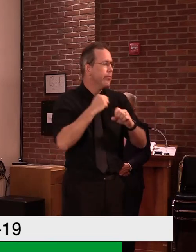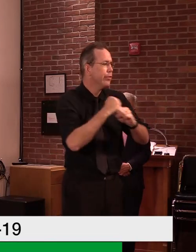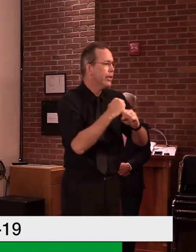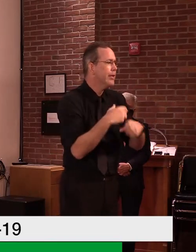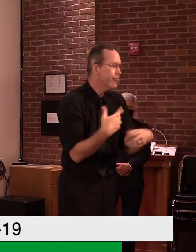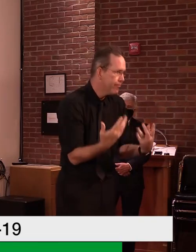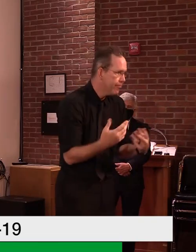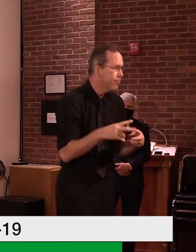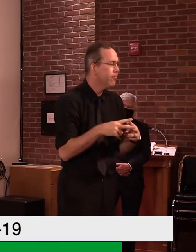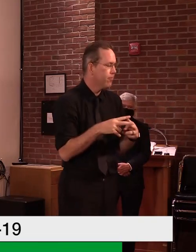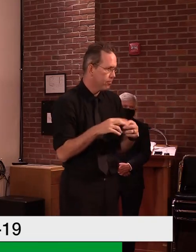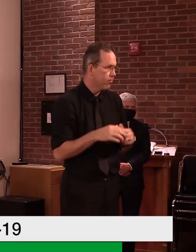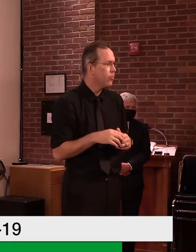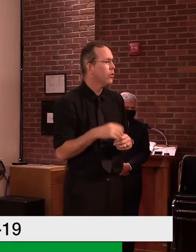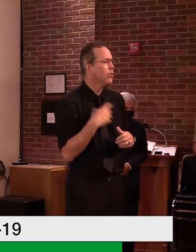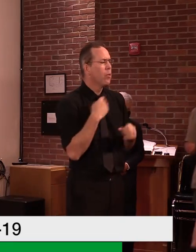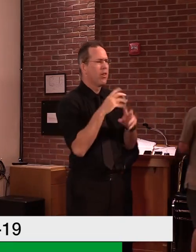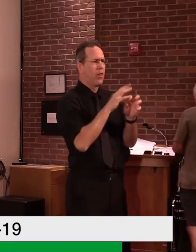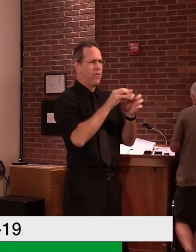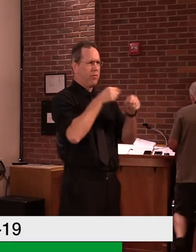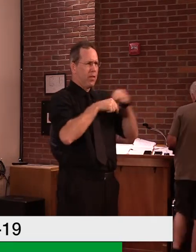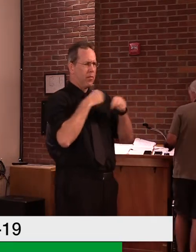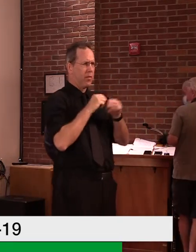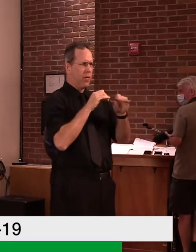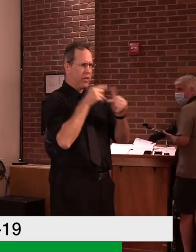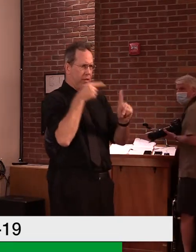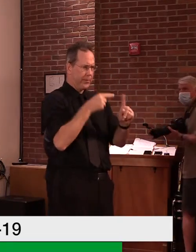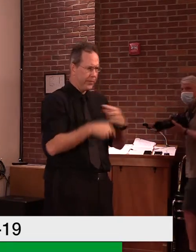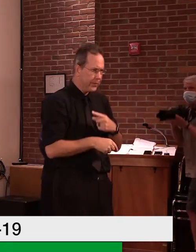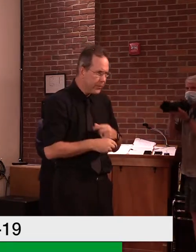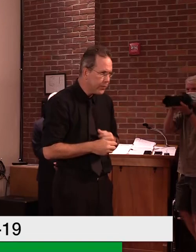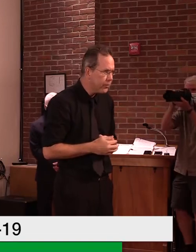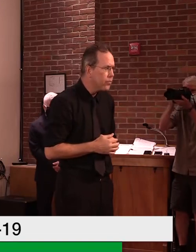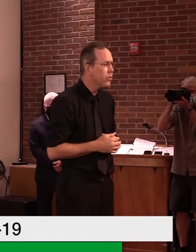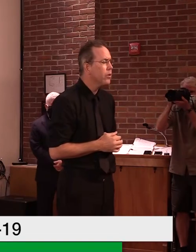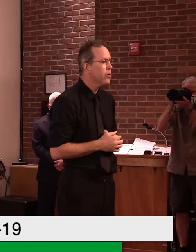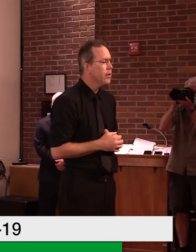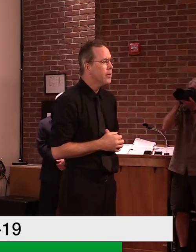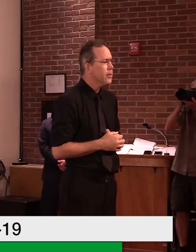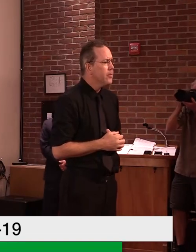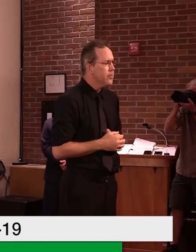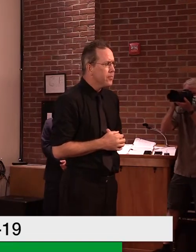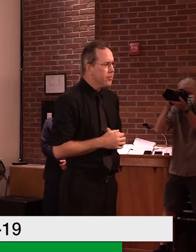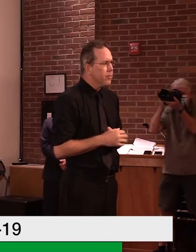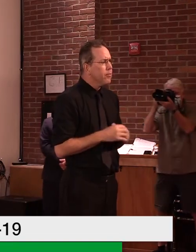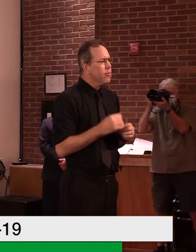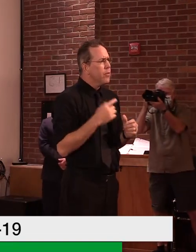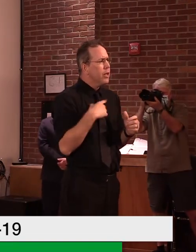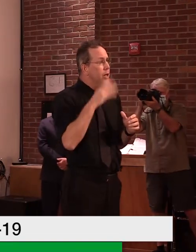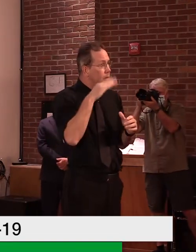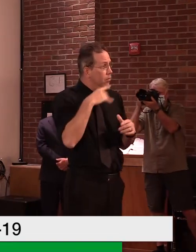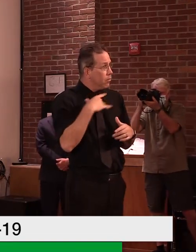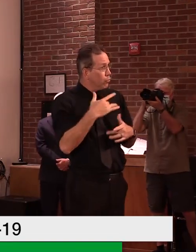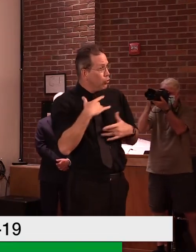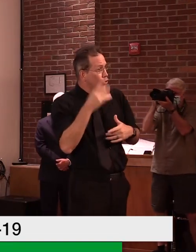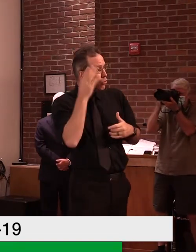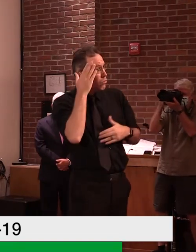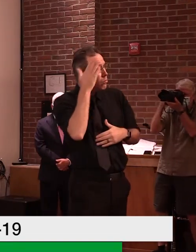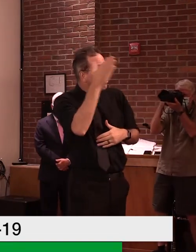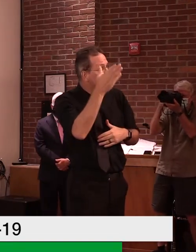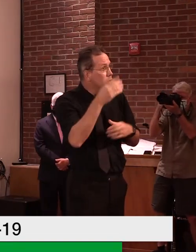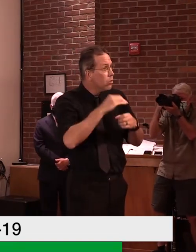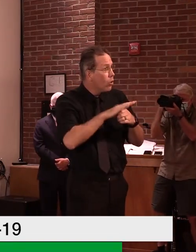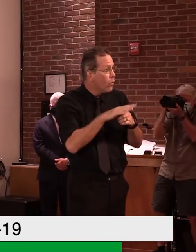we remain concerned about testing resources, supply chains, all